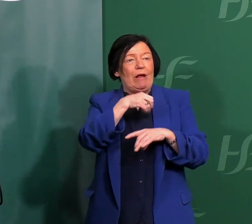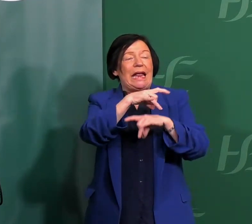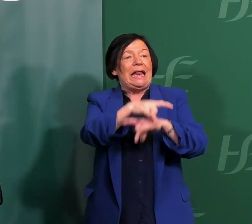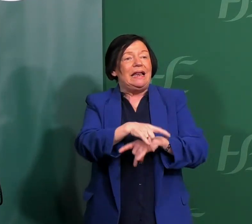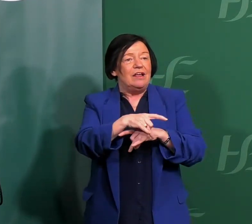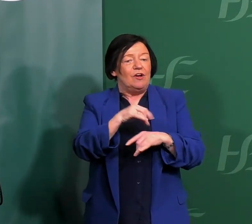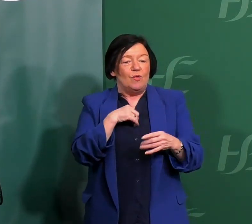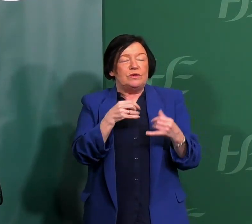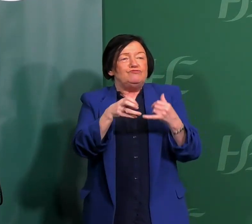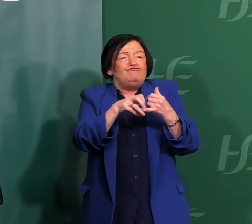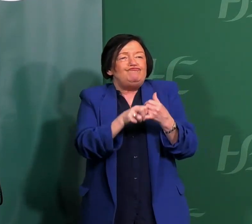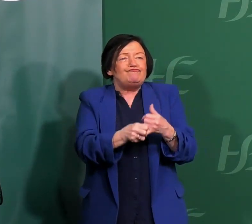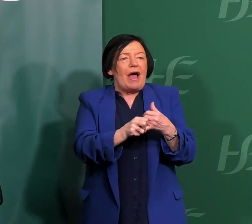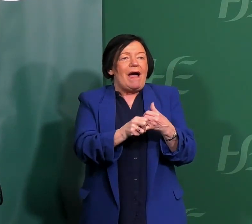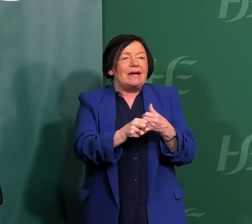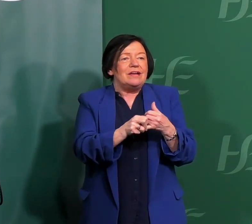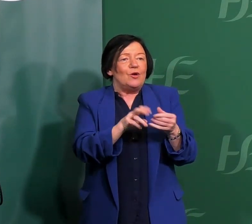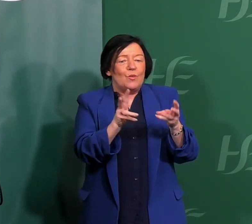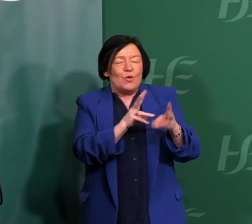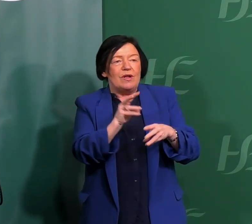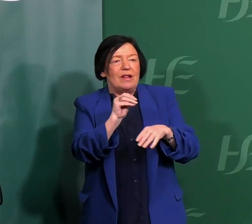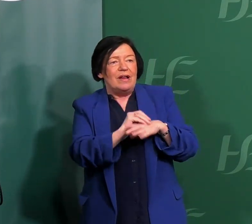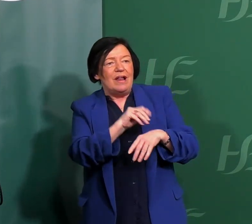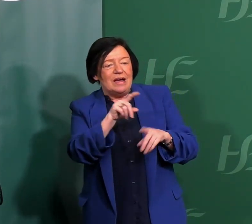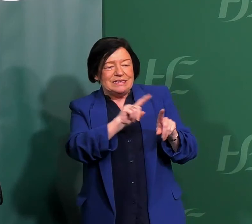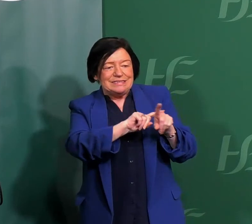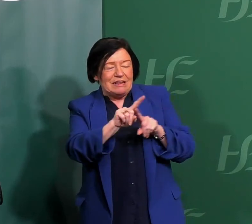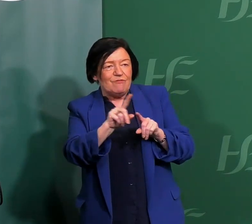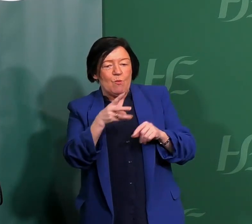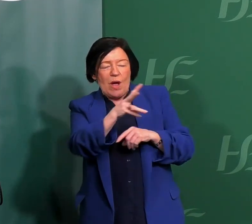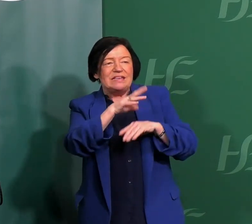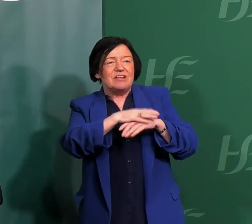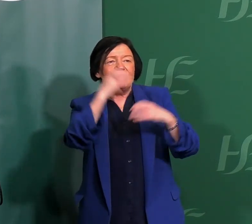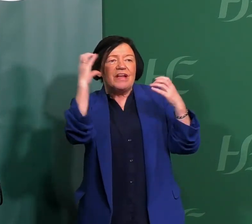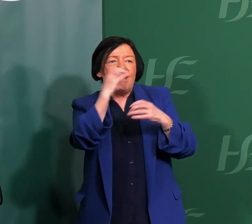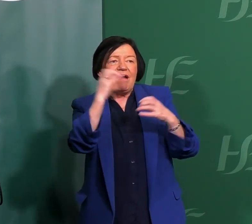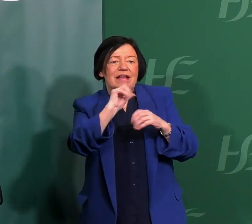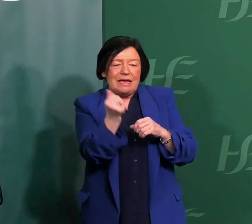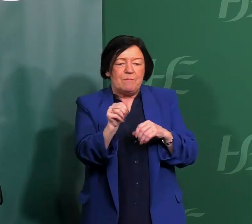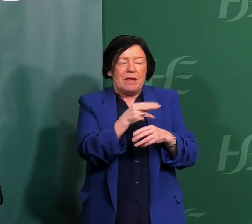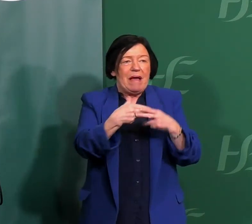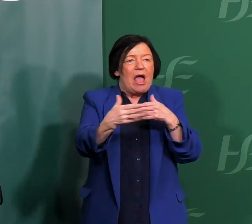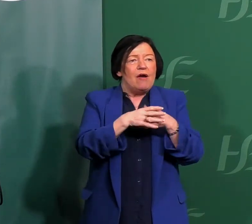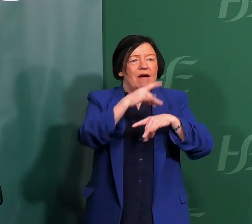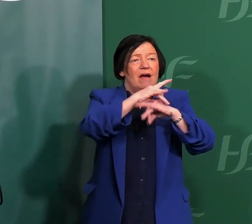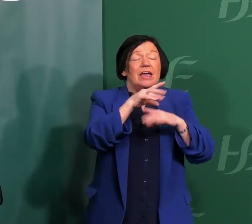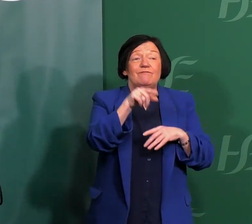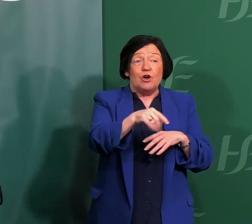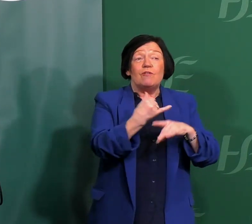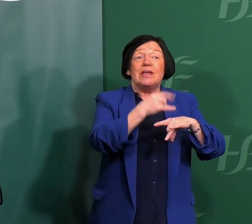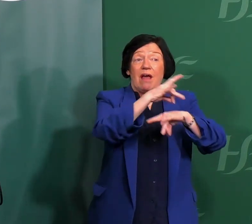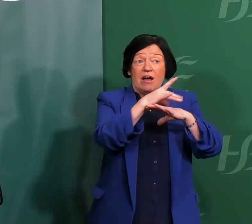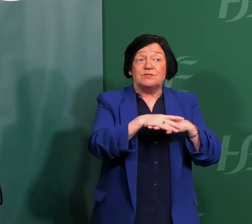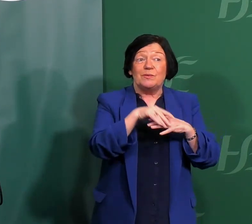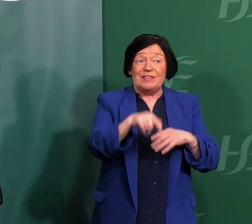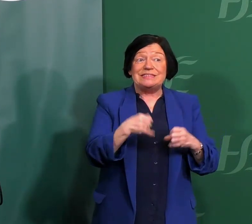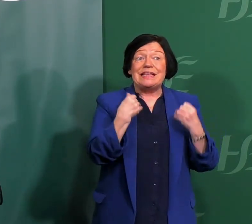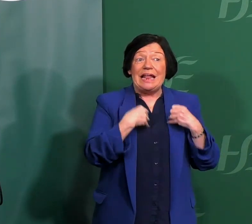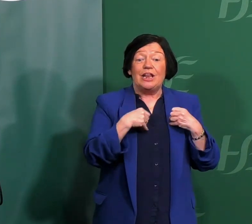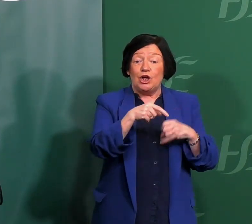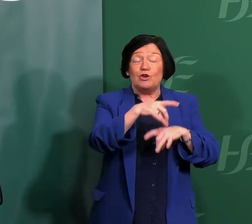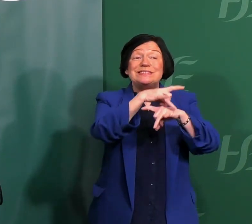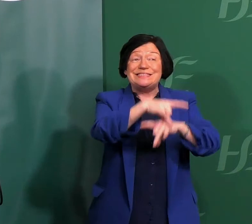trying to work on ambulatory models of care and keeping people out of hospital. So if you're in hospital with this condition, you're